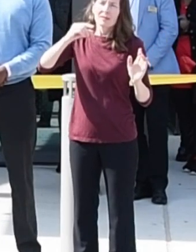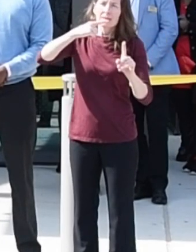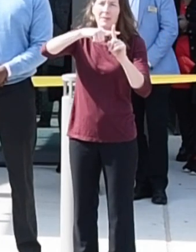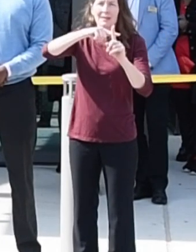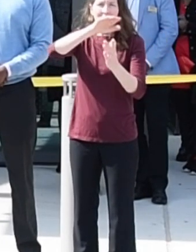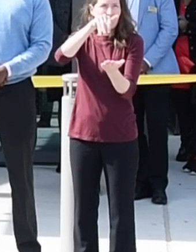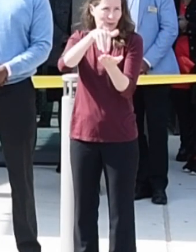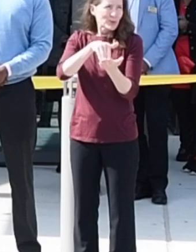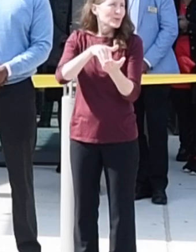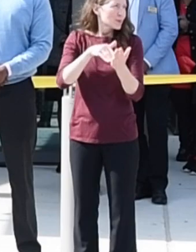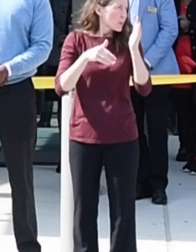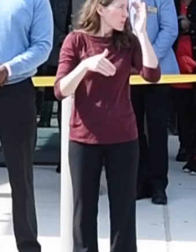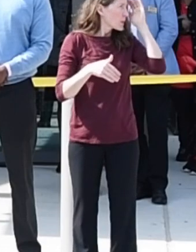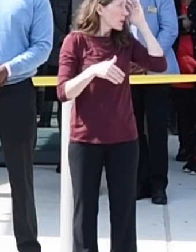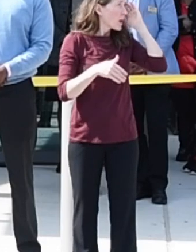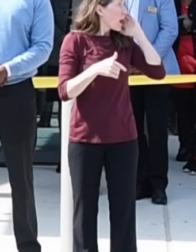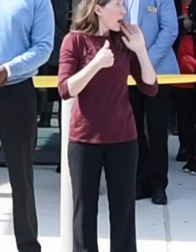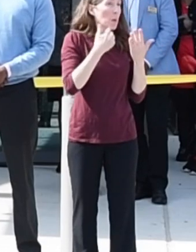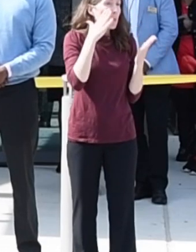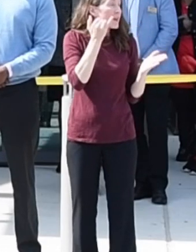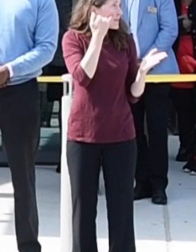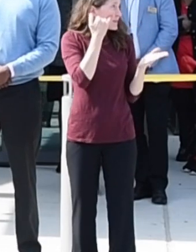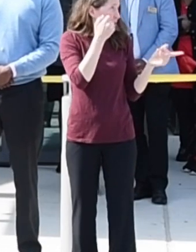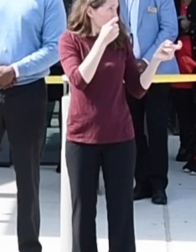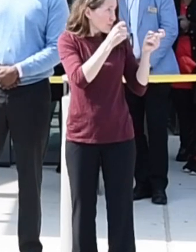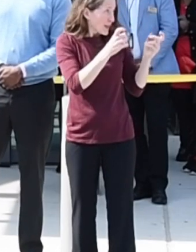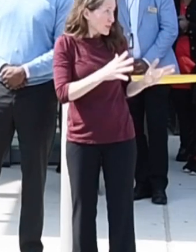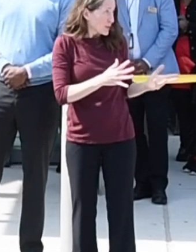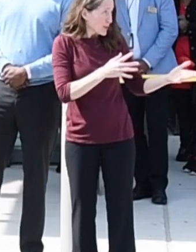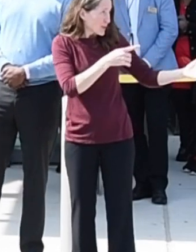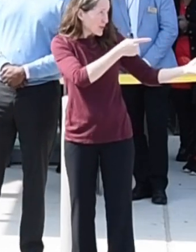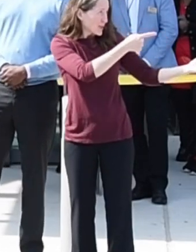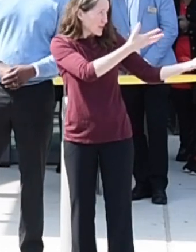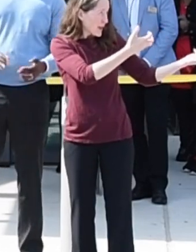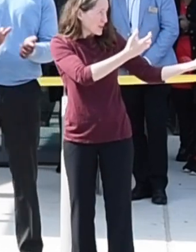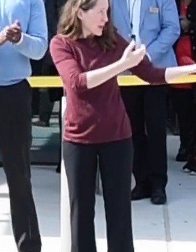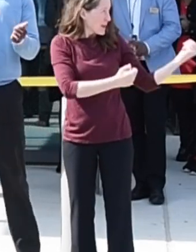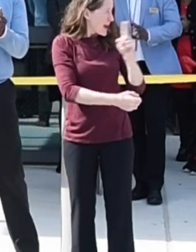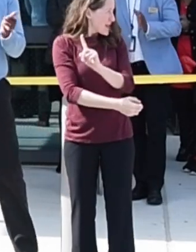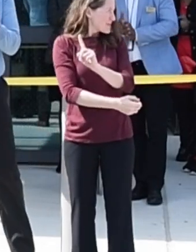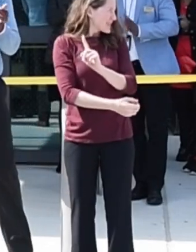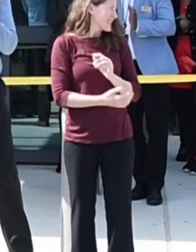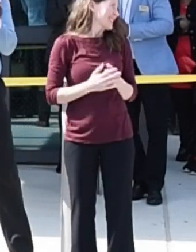so I don't know if the director might want to come up and receive it.